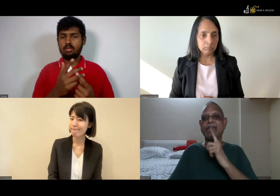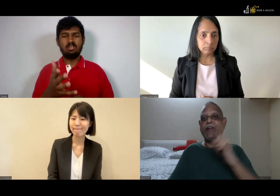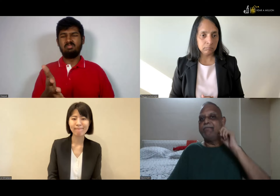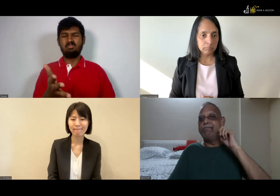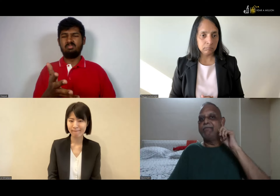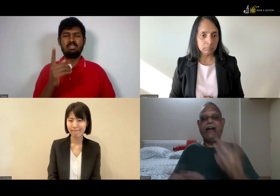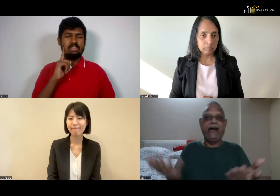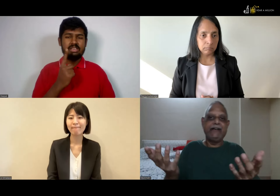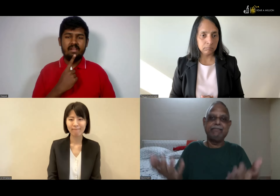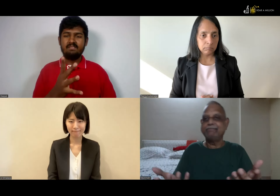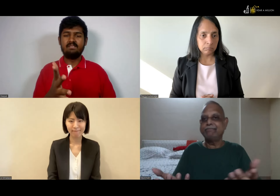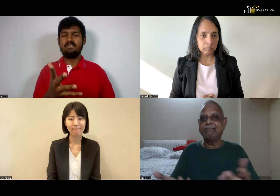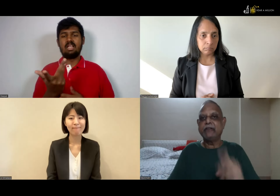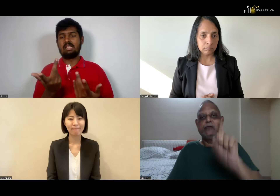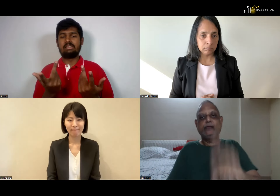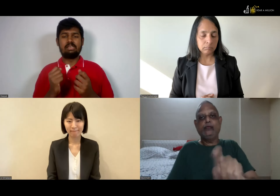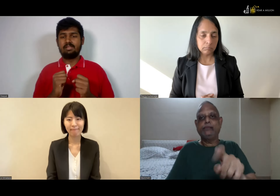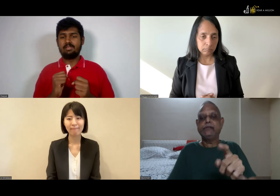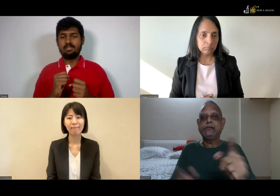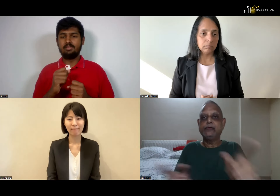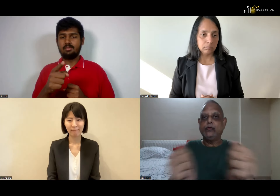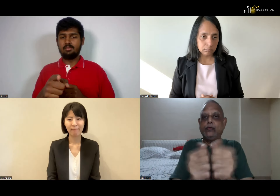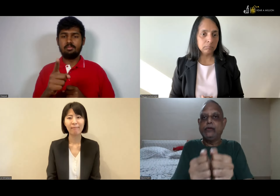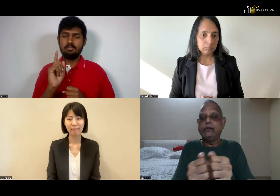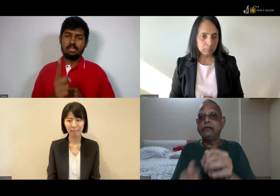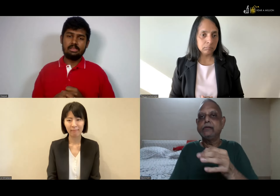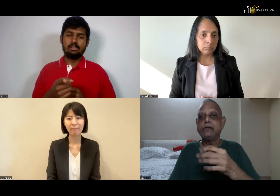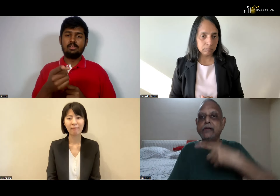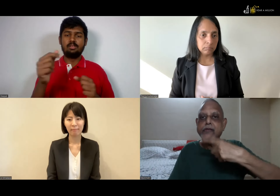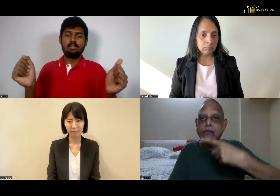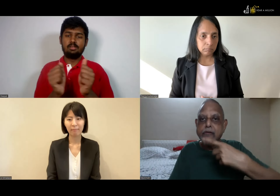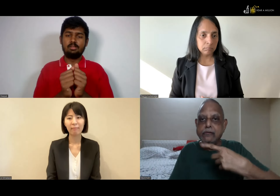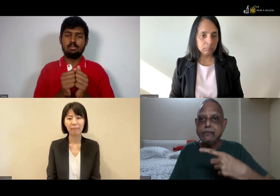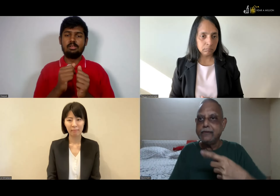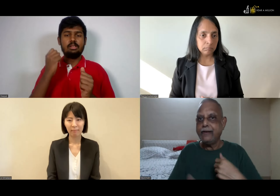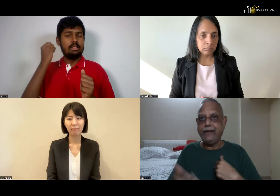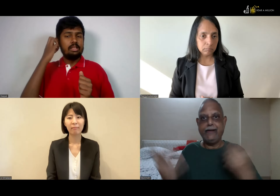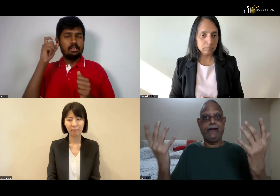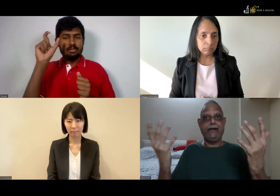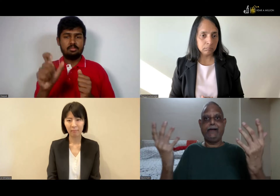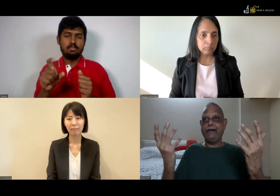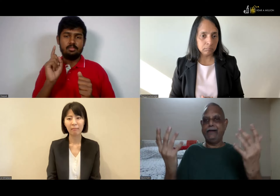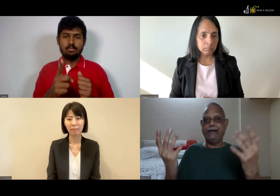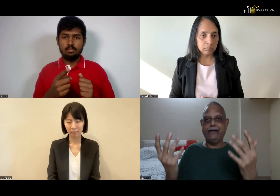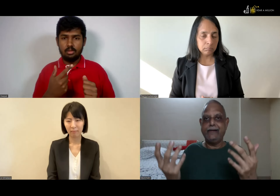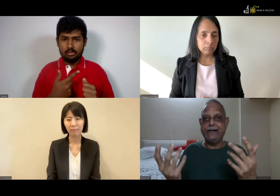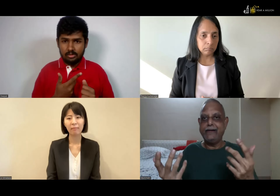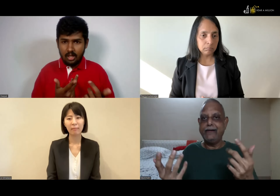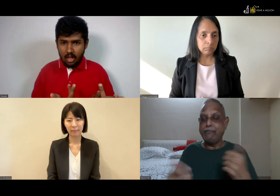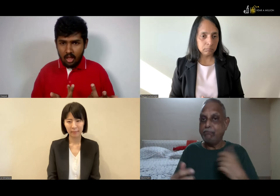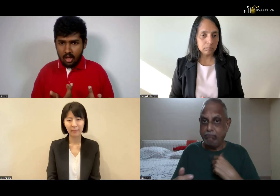um, of course, like being a deaf person, we have to take some or the other hearing person with us.